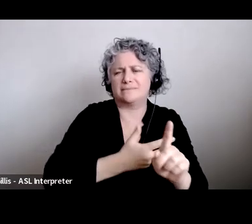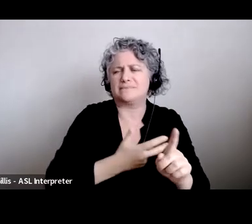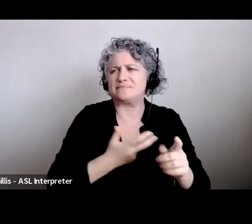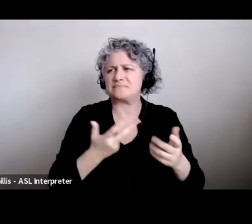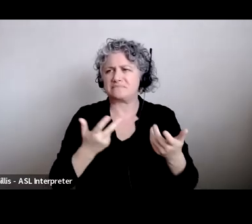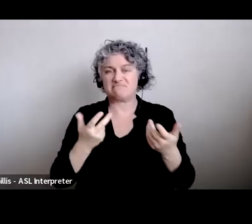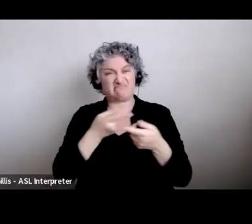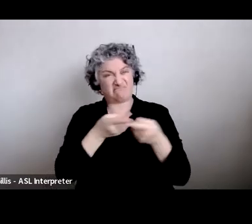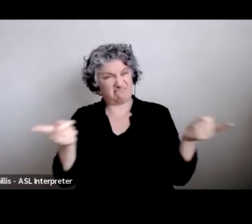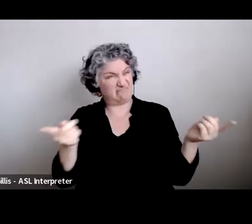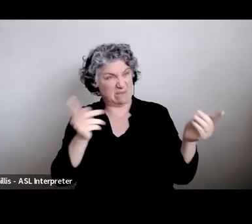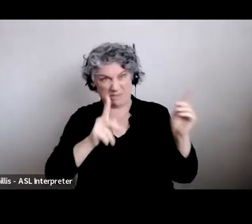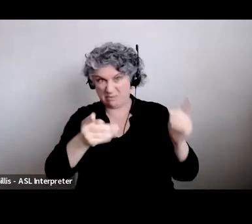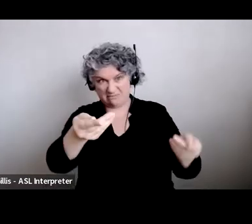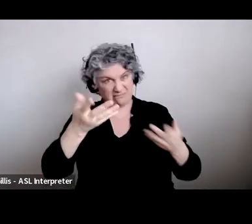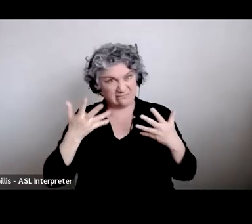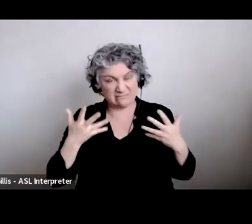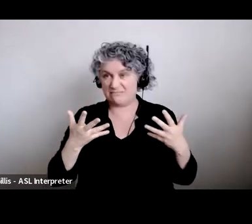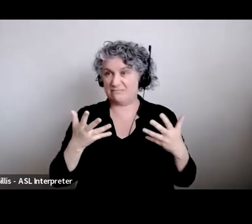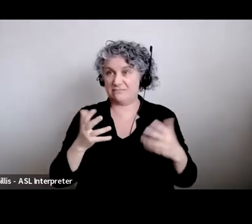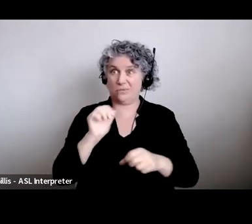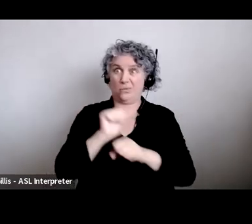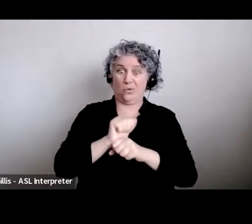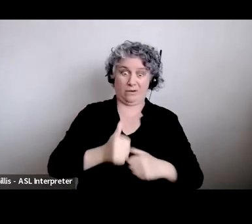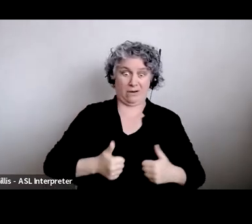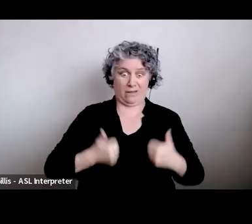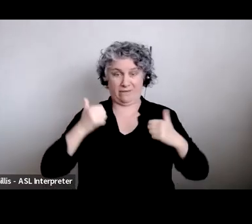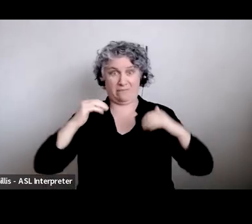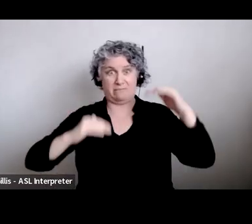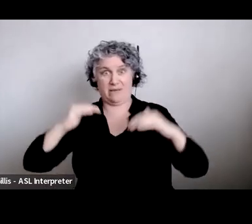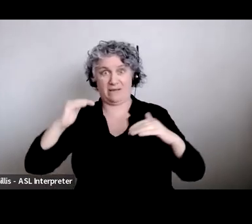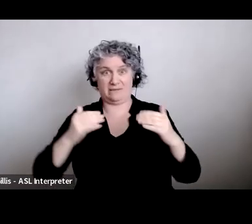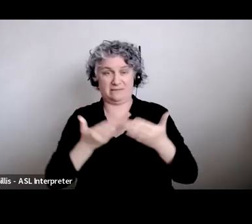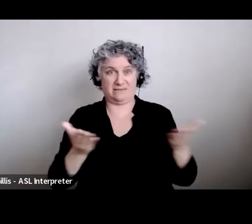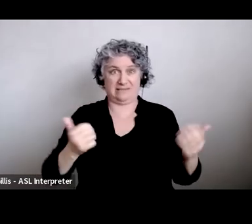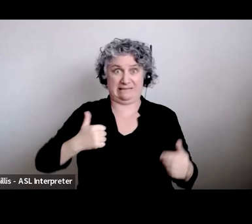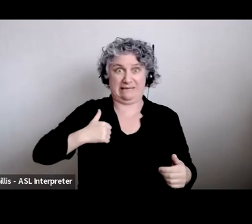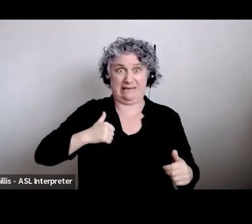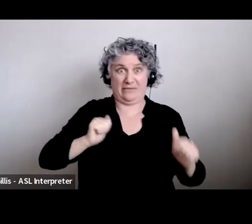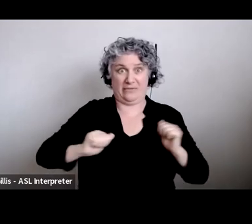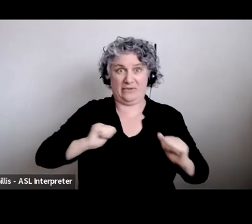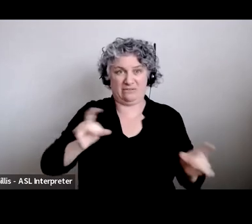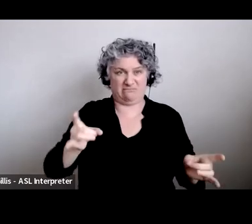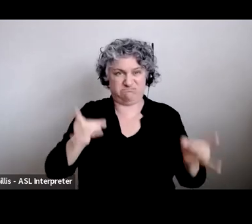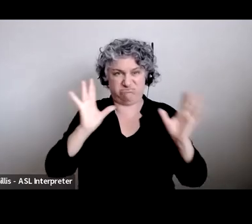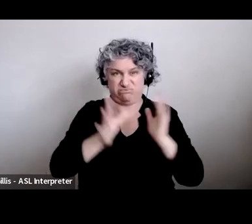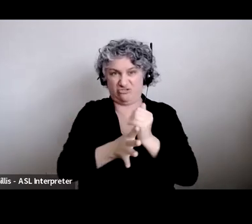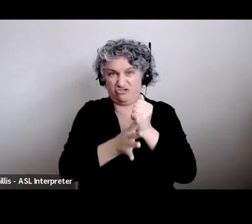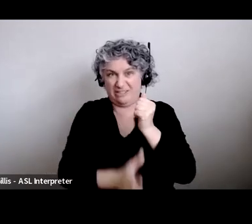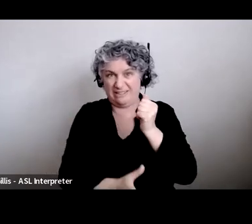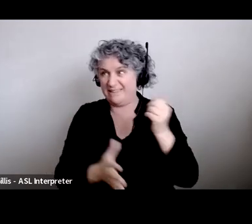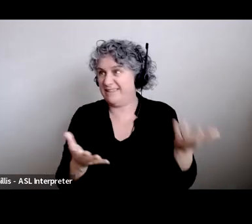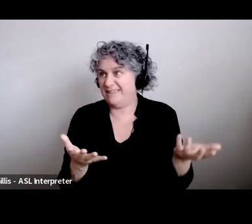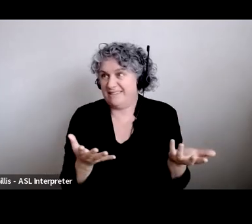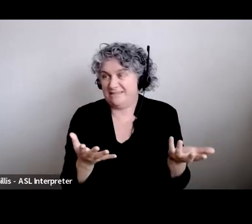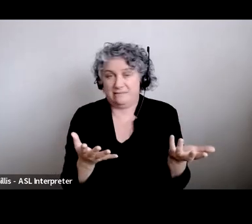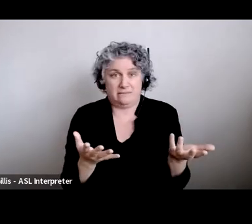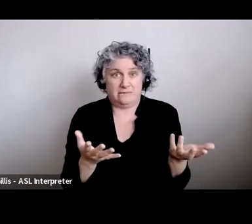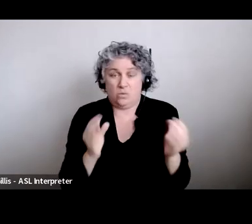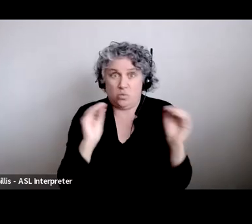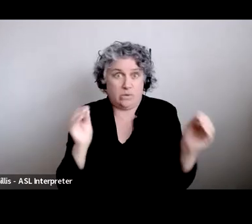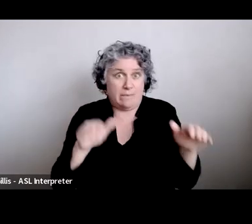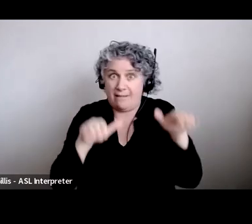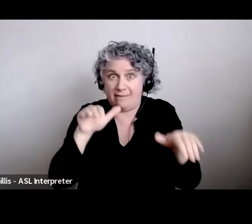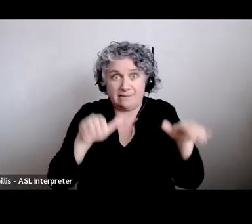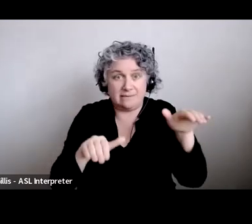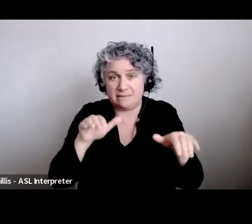theater. People are just like burned out. And I'm wondering if the pandemic might be providing, maybe some of you